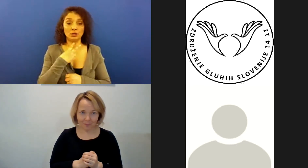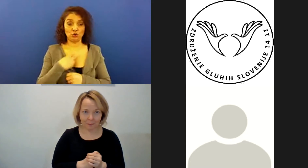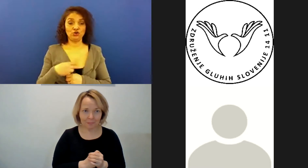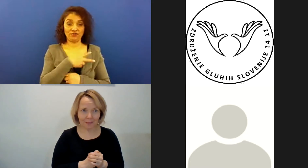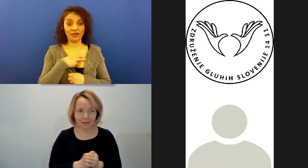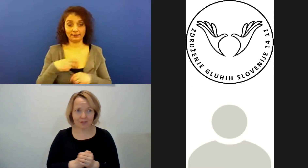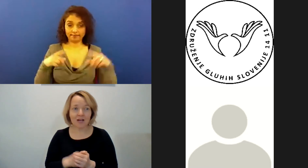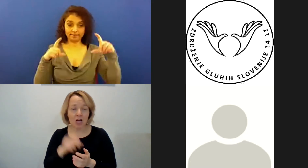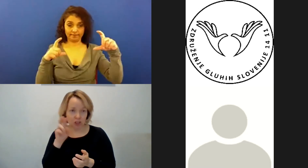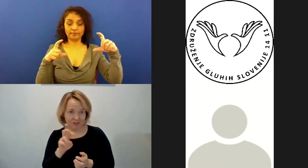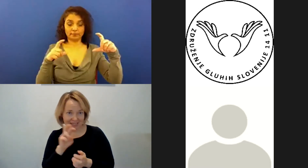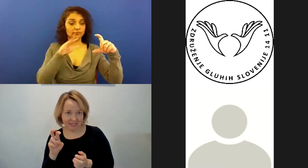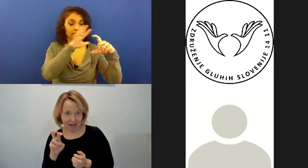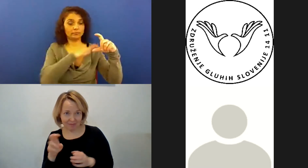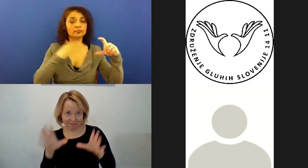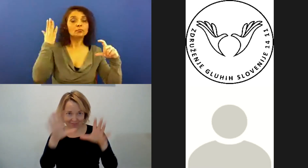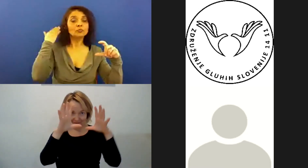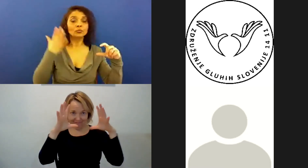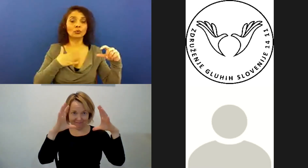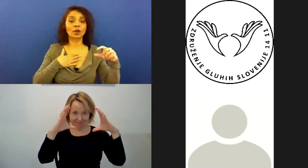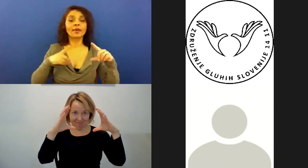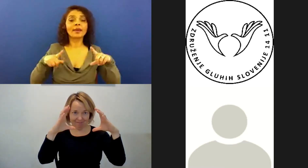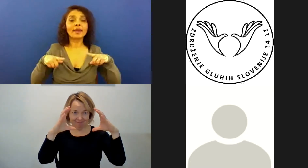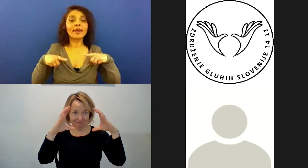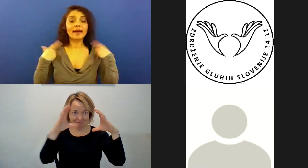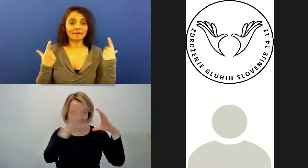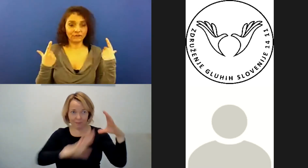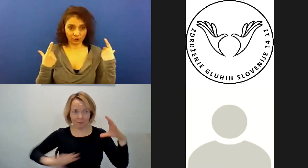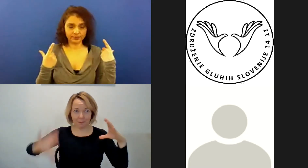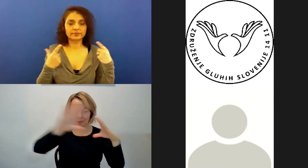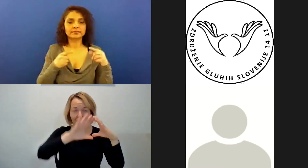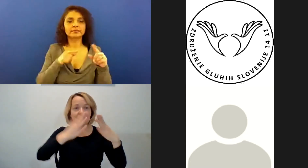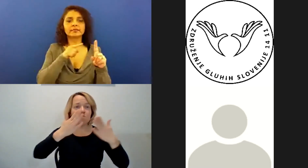That's where I gained work experience and developed myself.